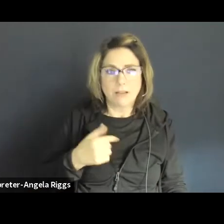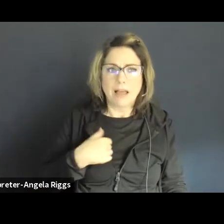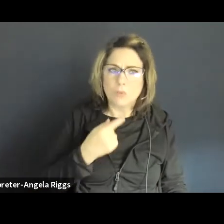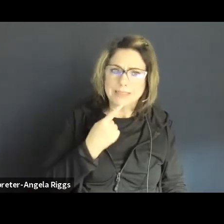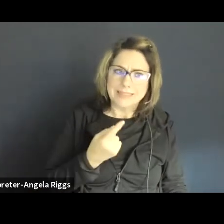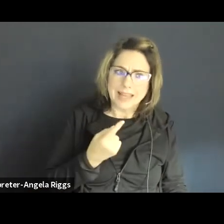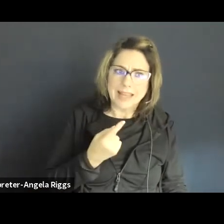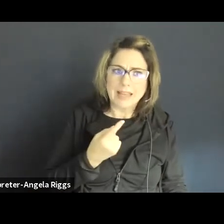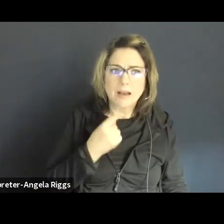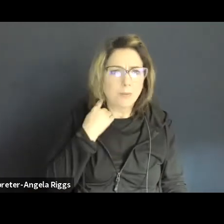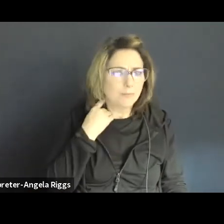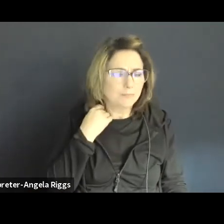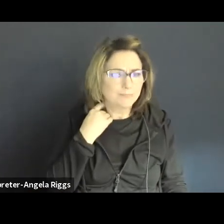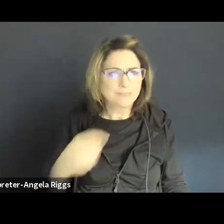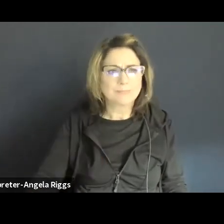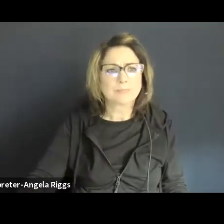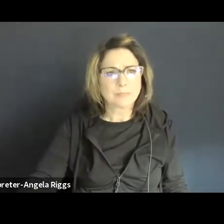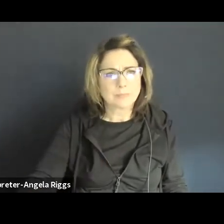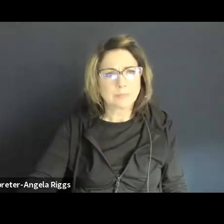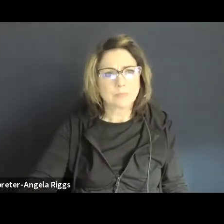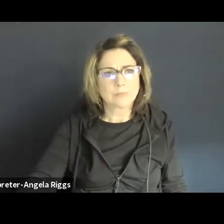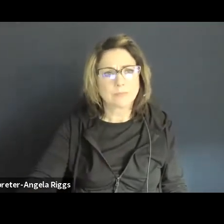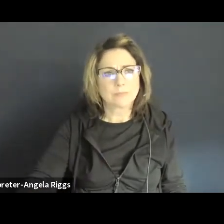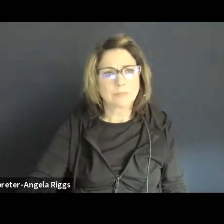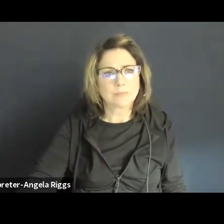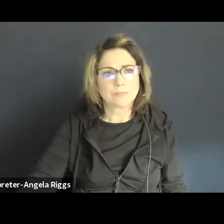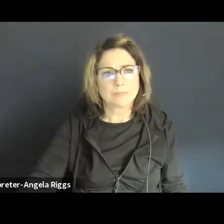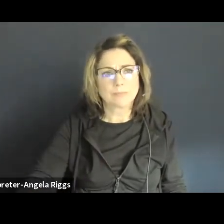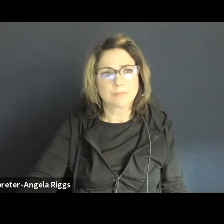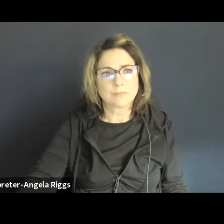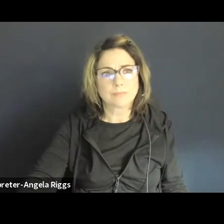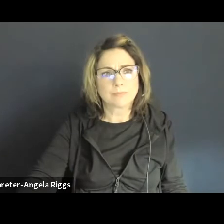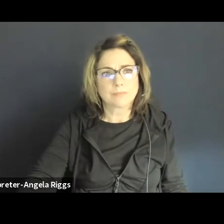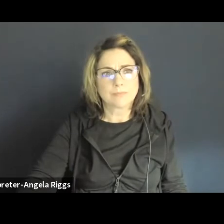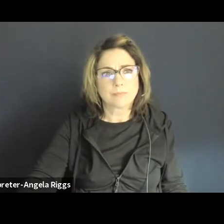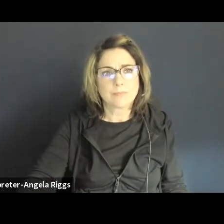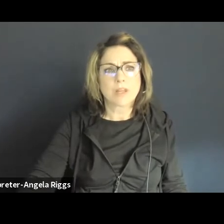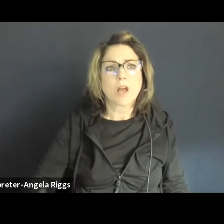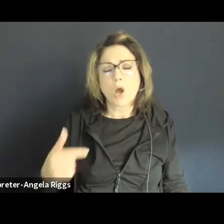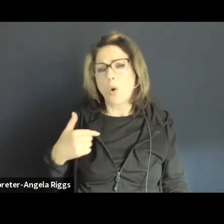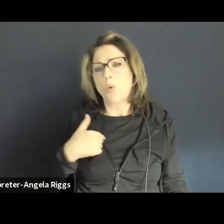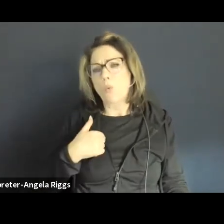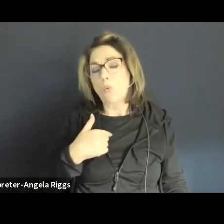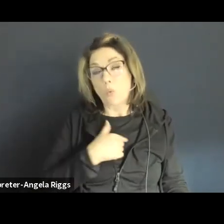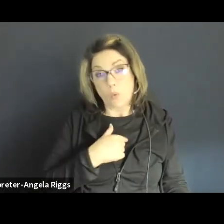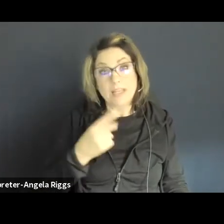that is that we definitely see a lot of worthy